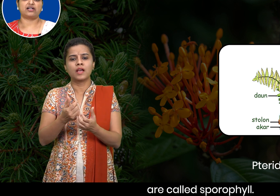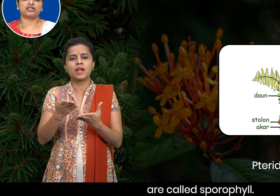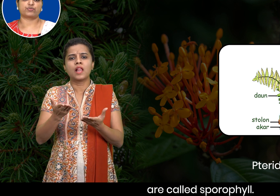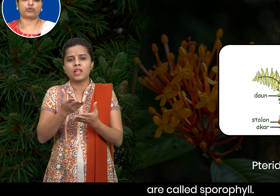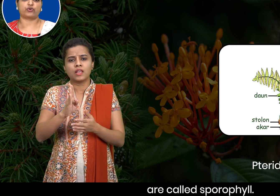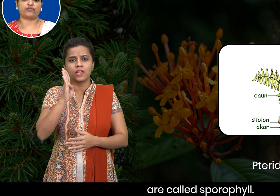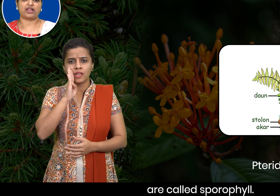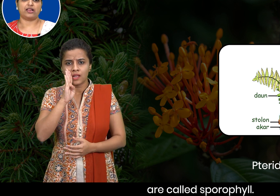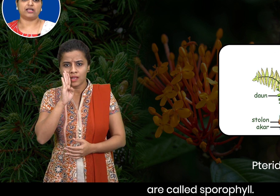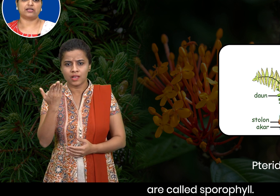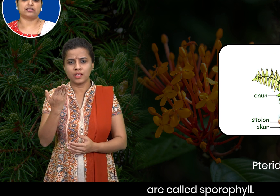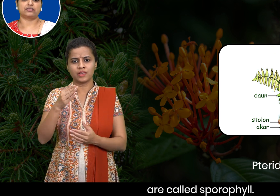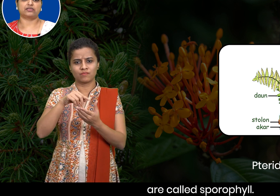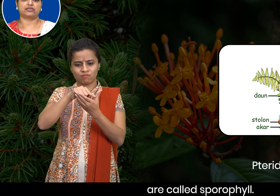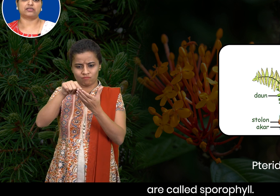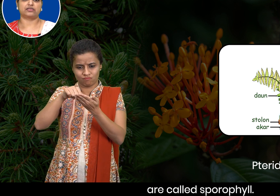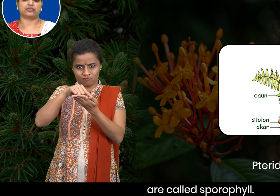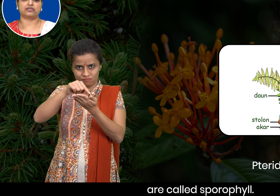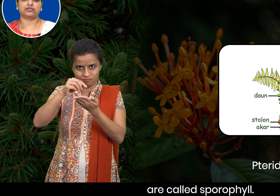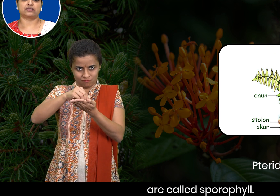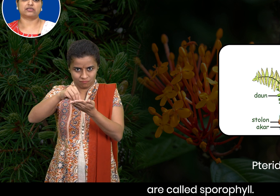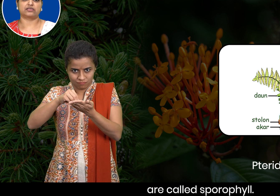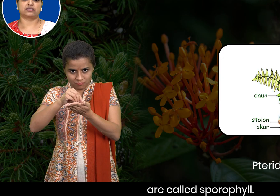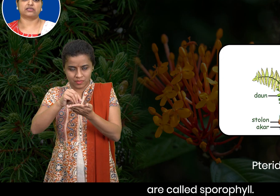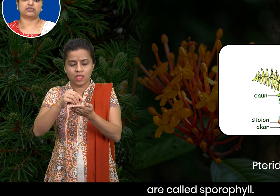are called sporophyll.